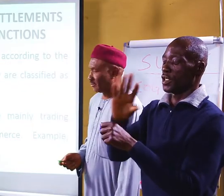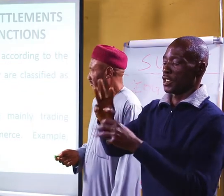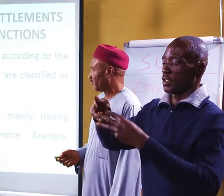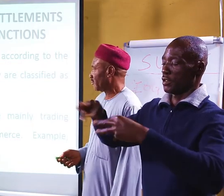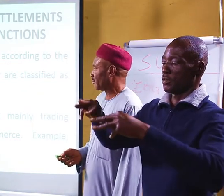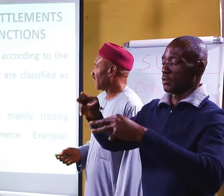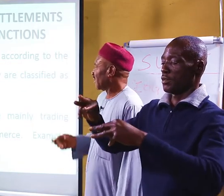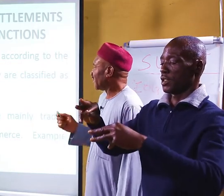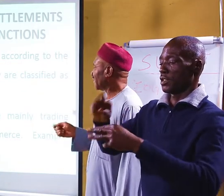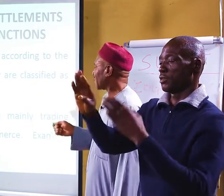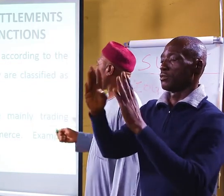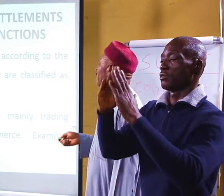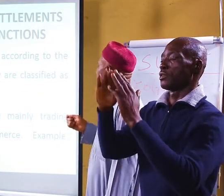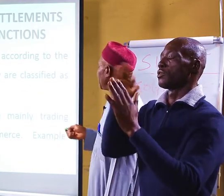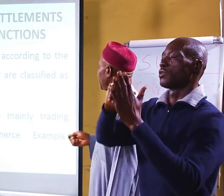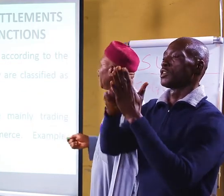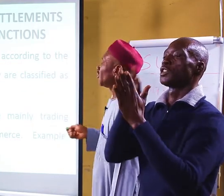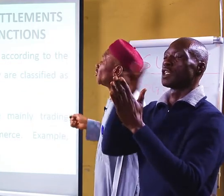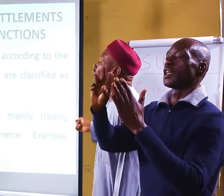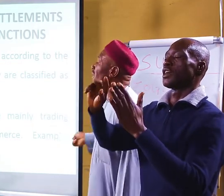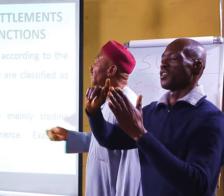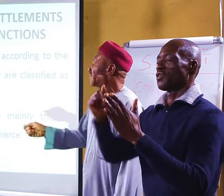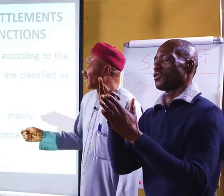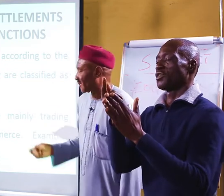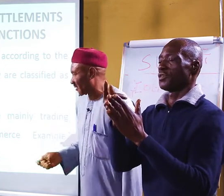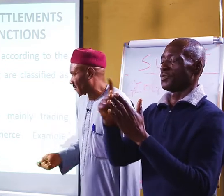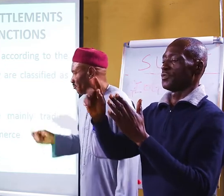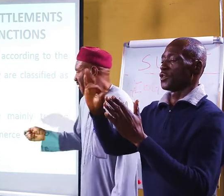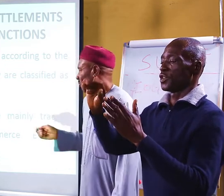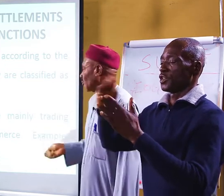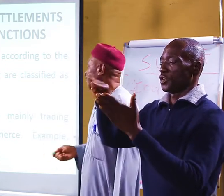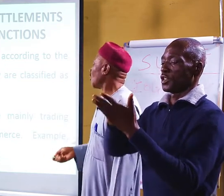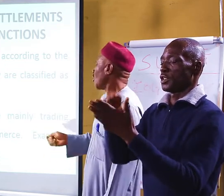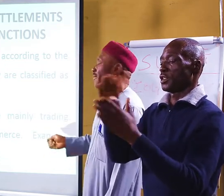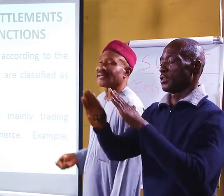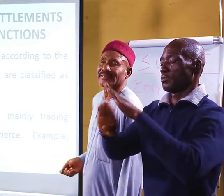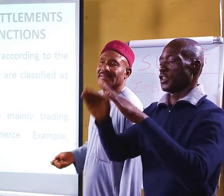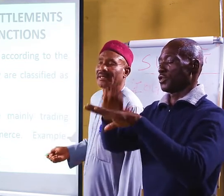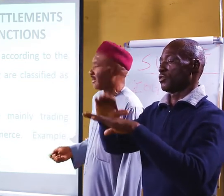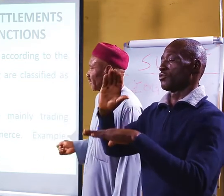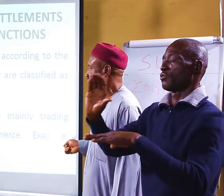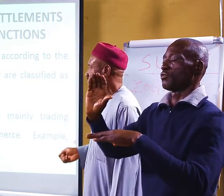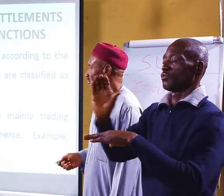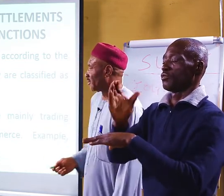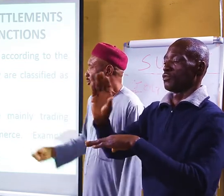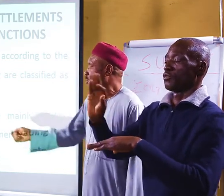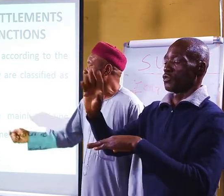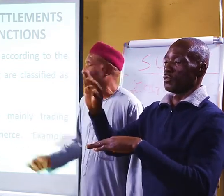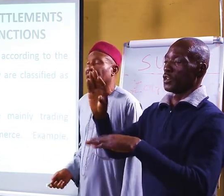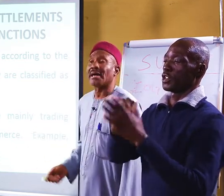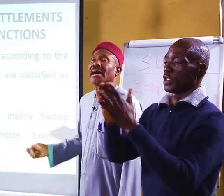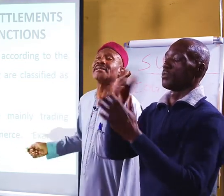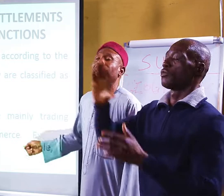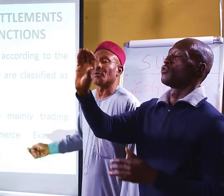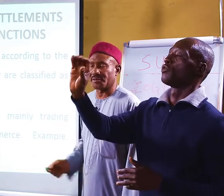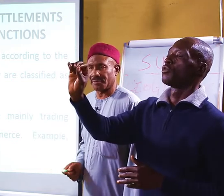town. These are mainly trading centers based on commerce. Example,